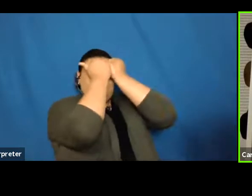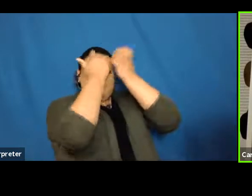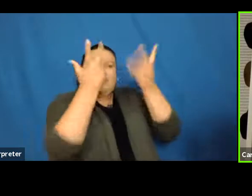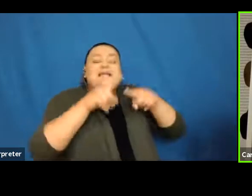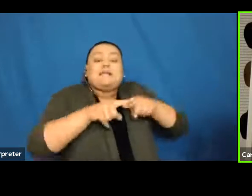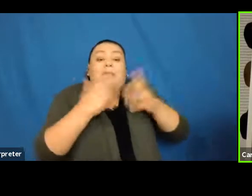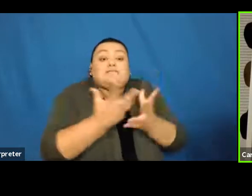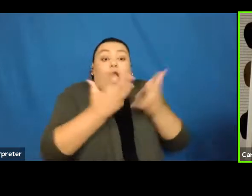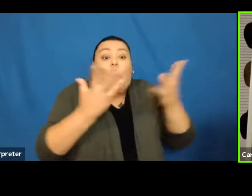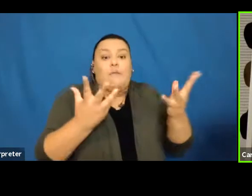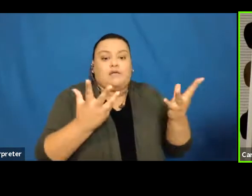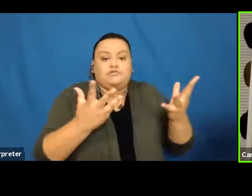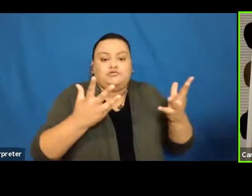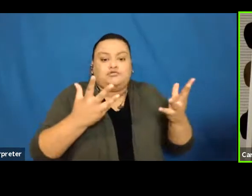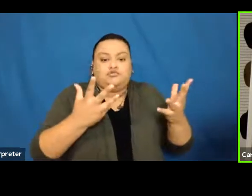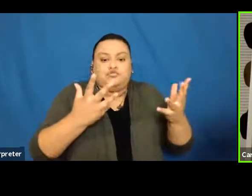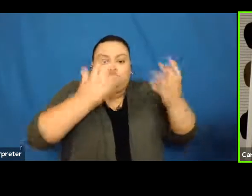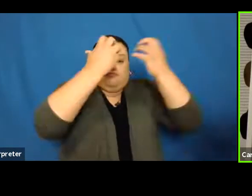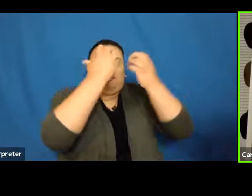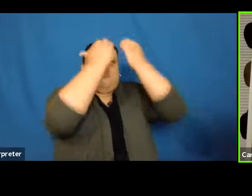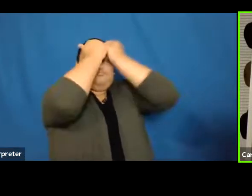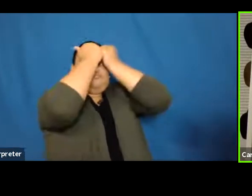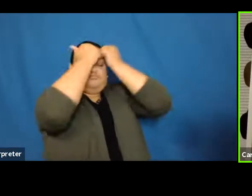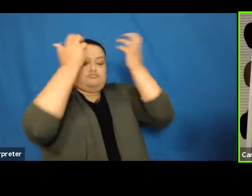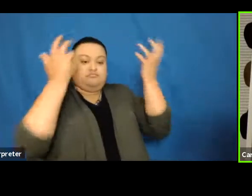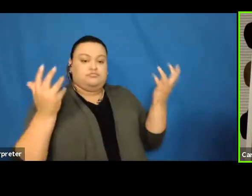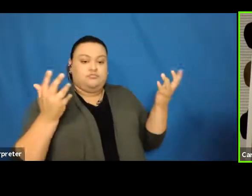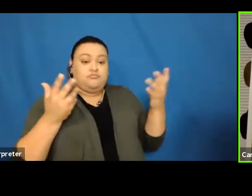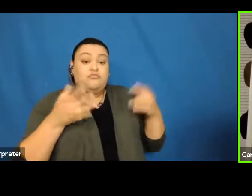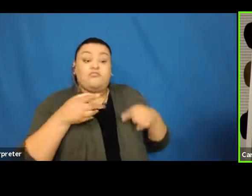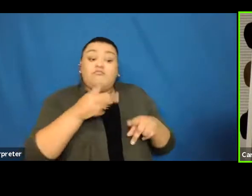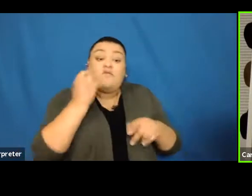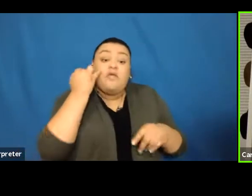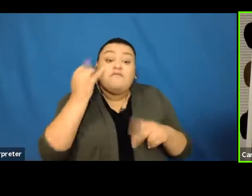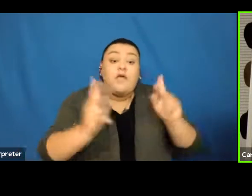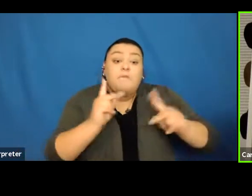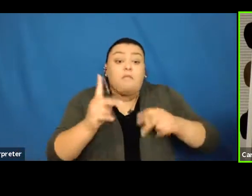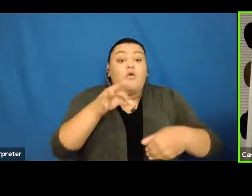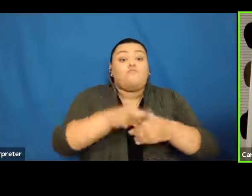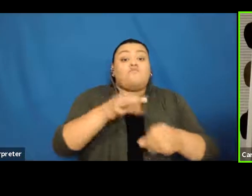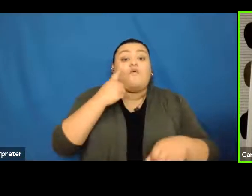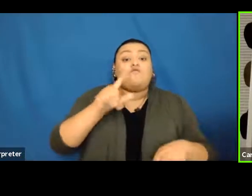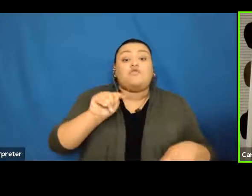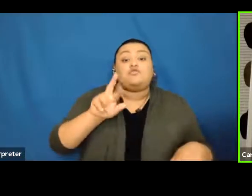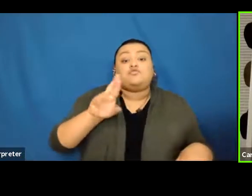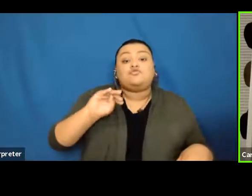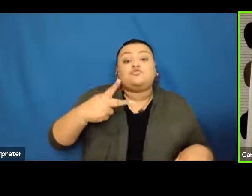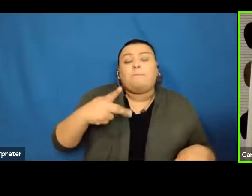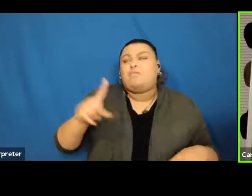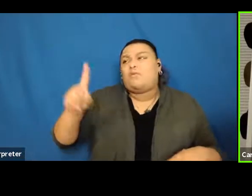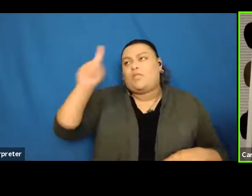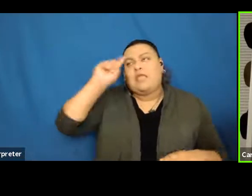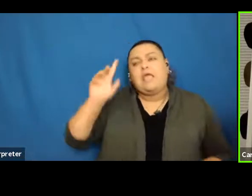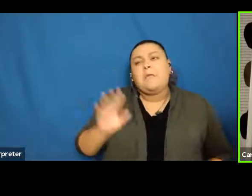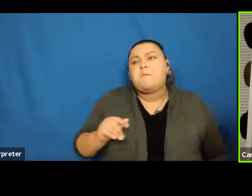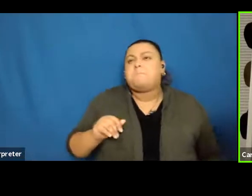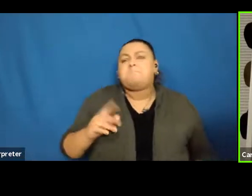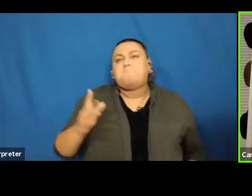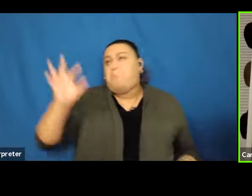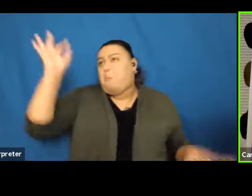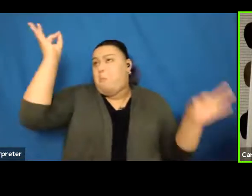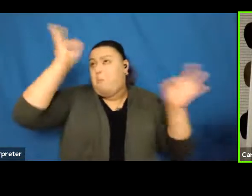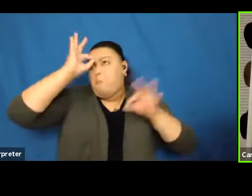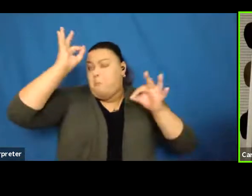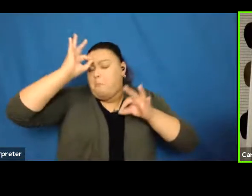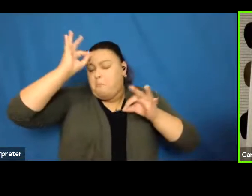you know. If they are the folks that voted for Trump who for some reason, you know, ignorance, I give them credit